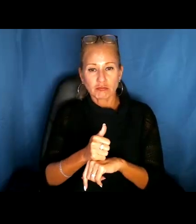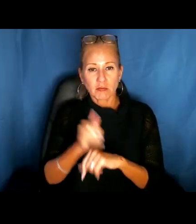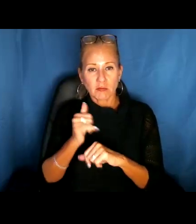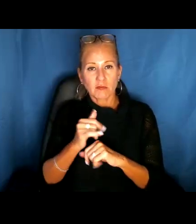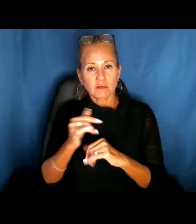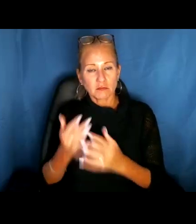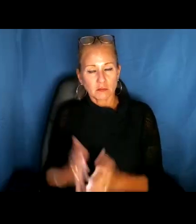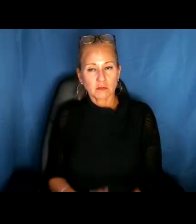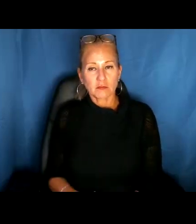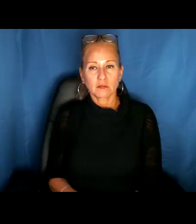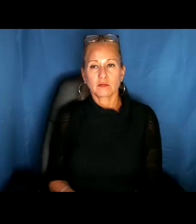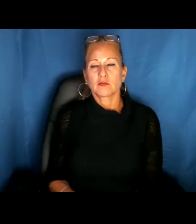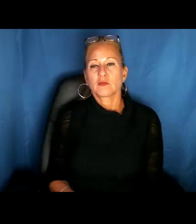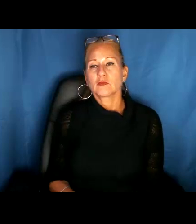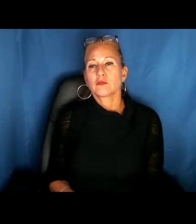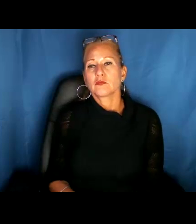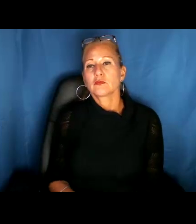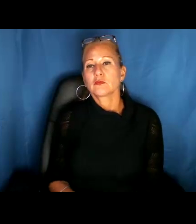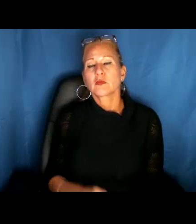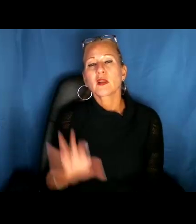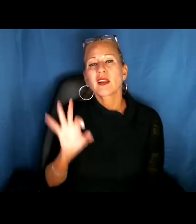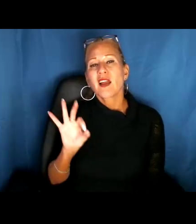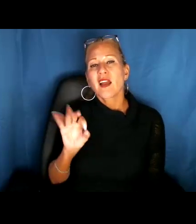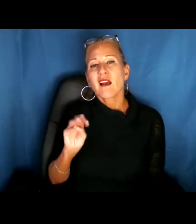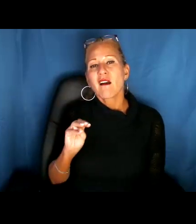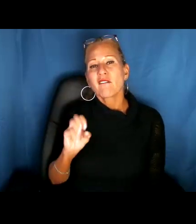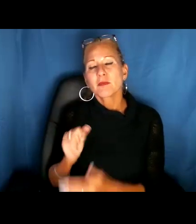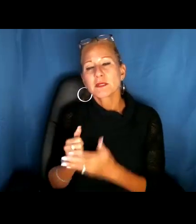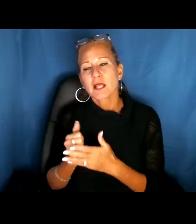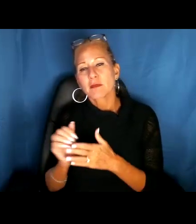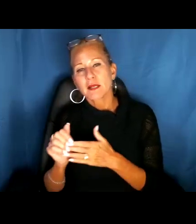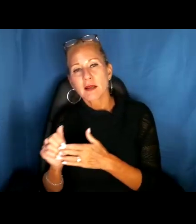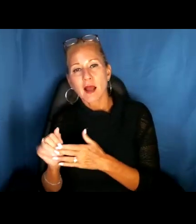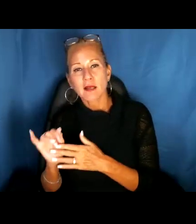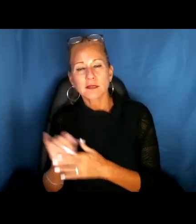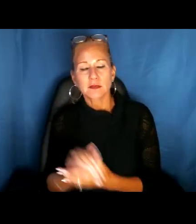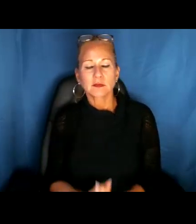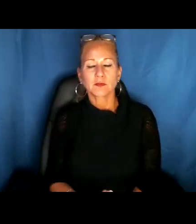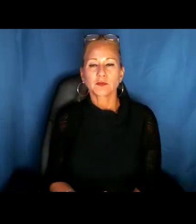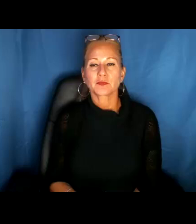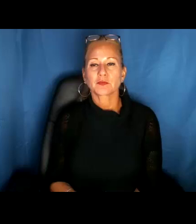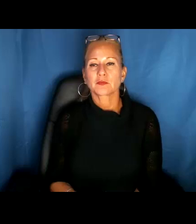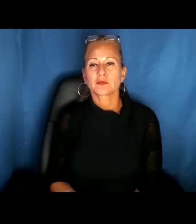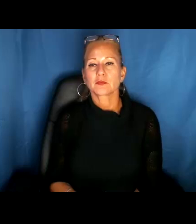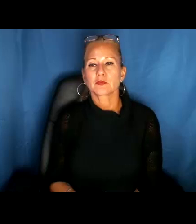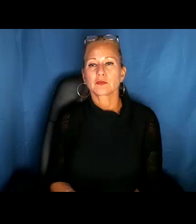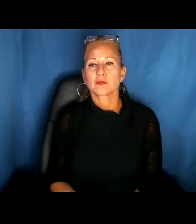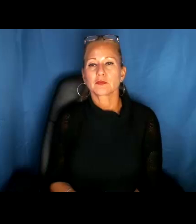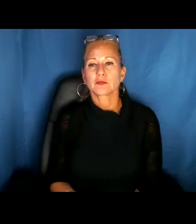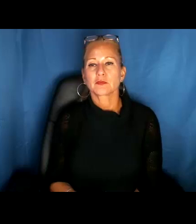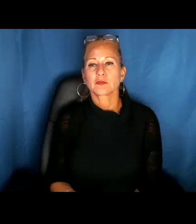with. And so the FMS kind of helps guide that along, like Erica said. And